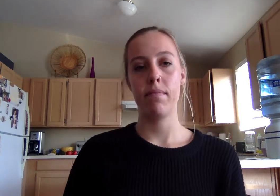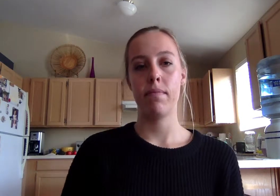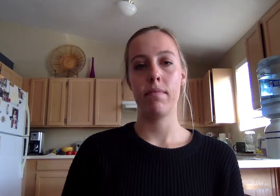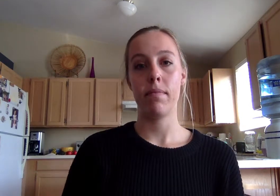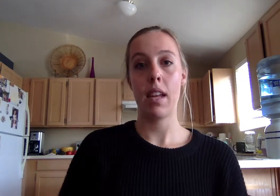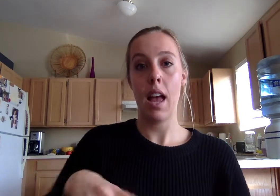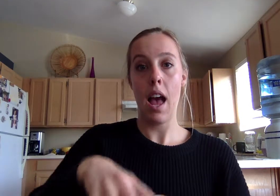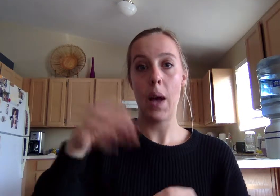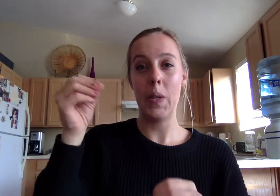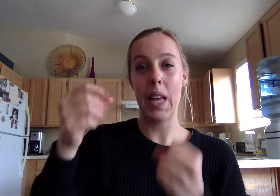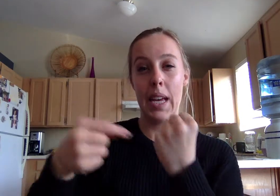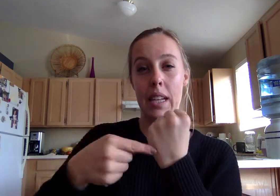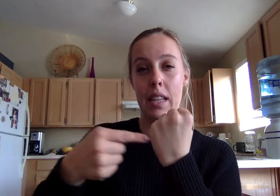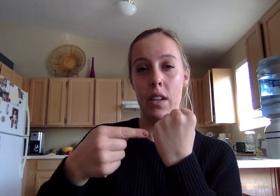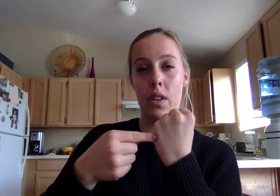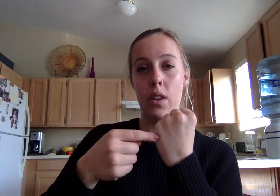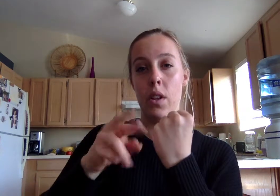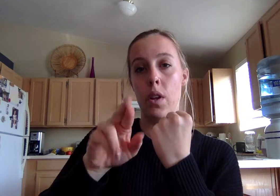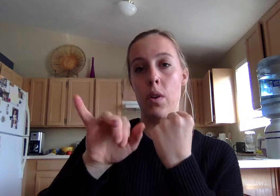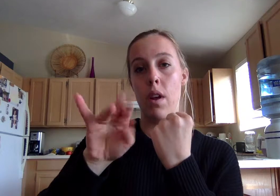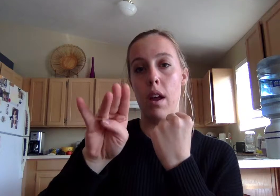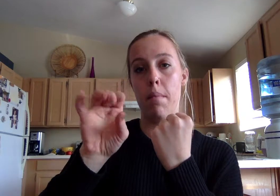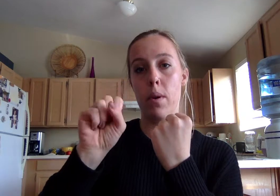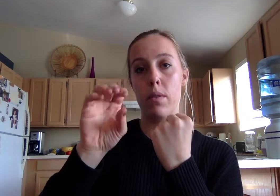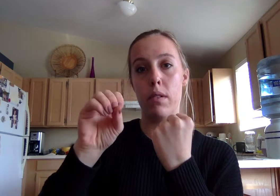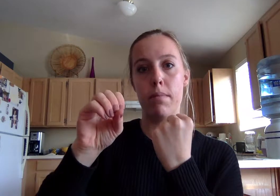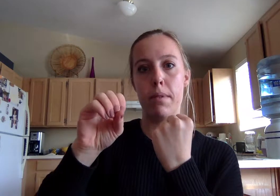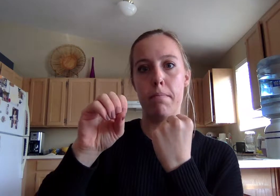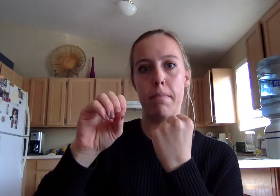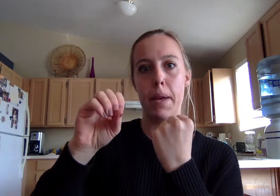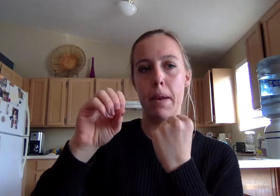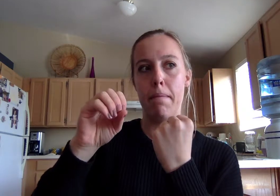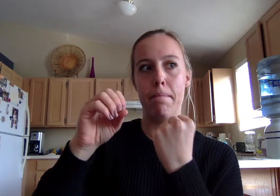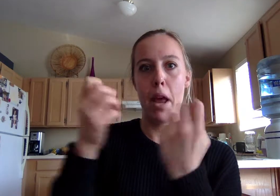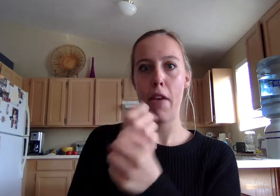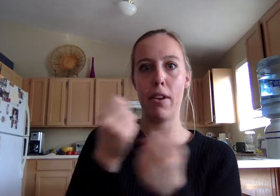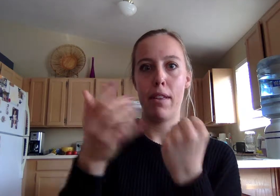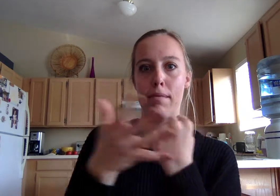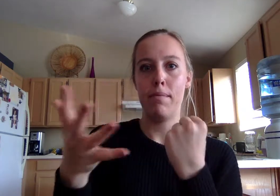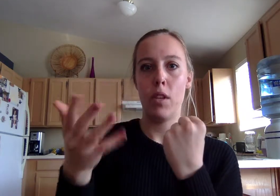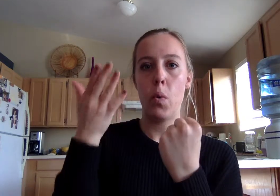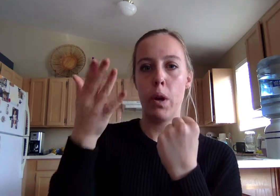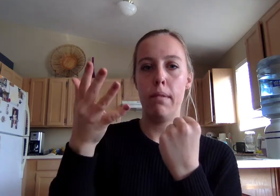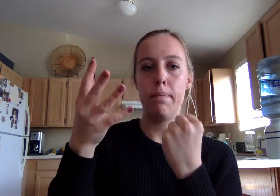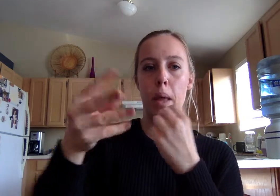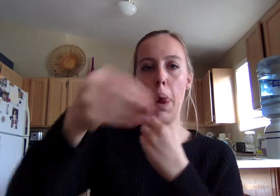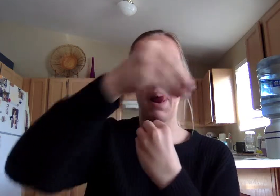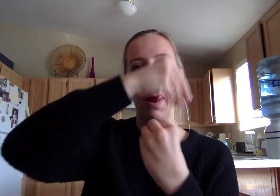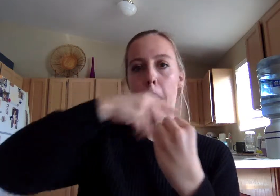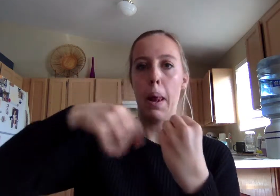Outside the nucleus, the ribosomes and the rest of the organelles float around in cytoplasm, which is the jelly-like